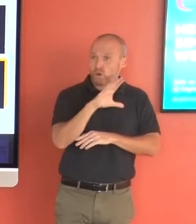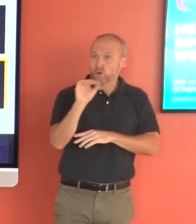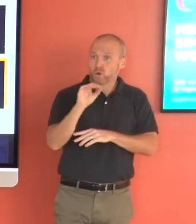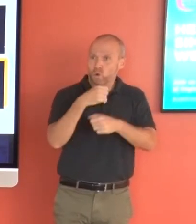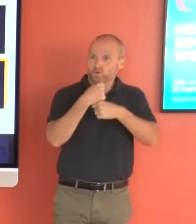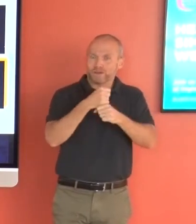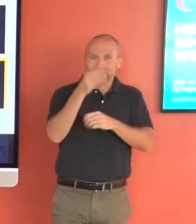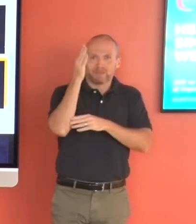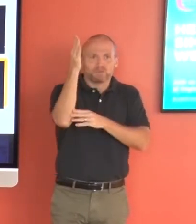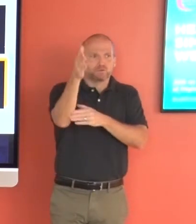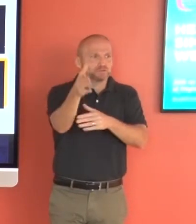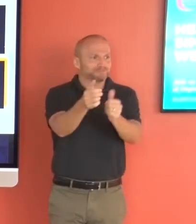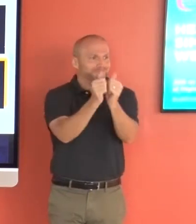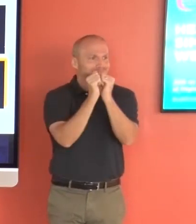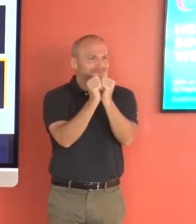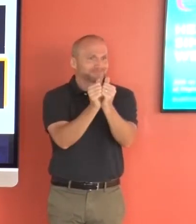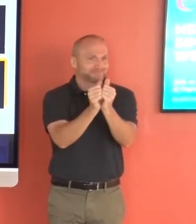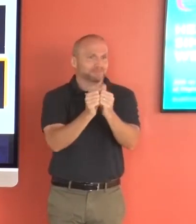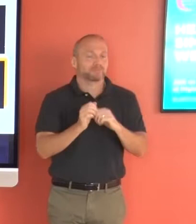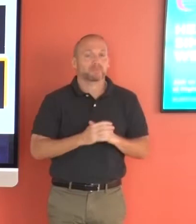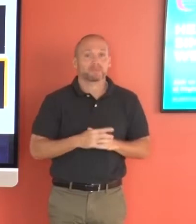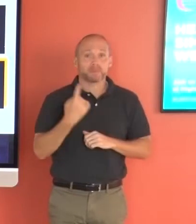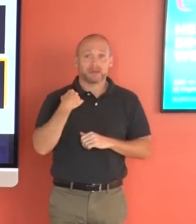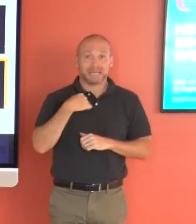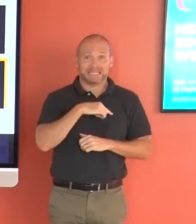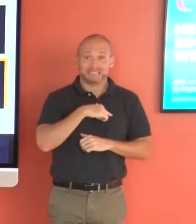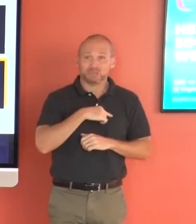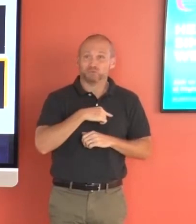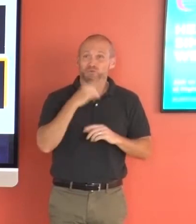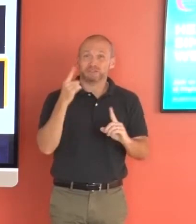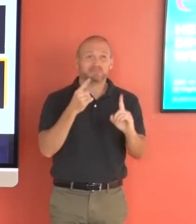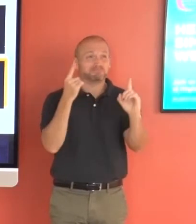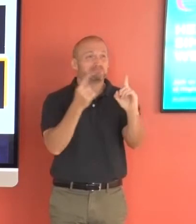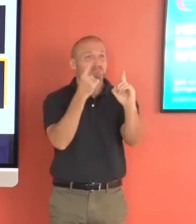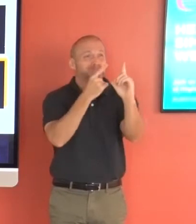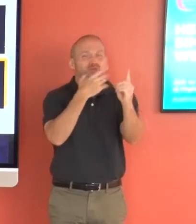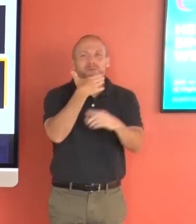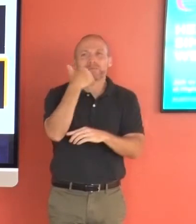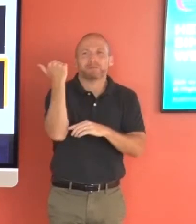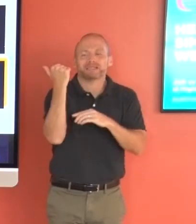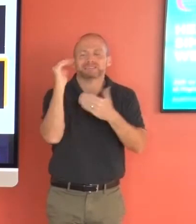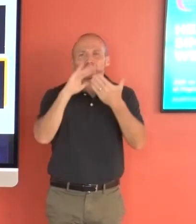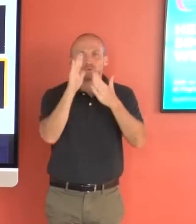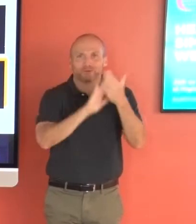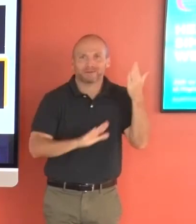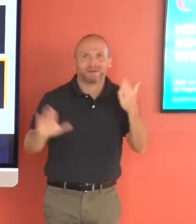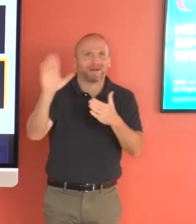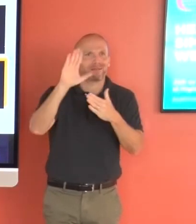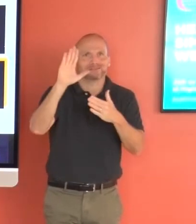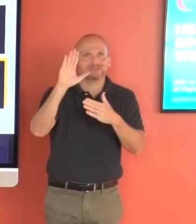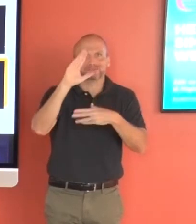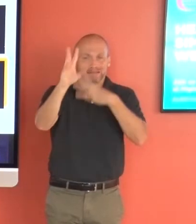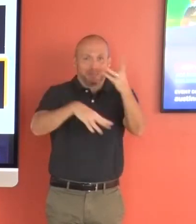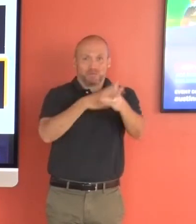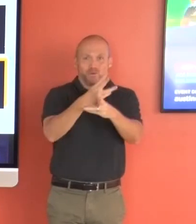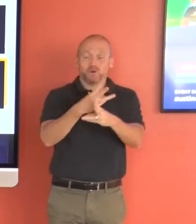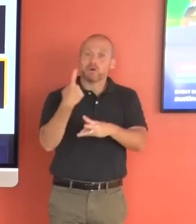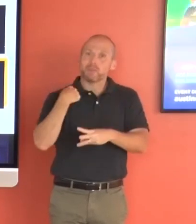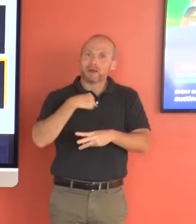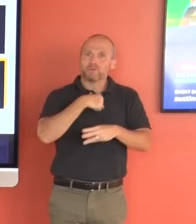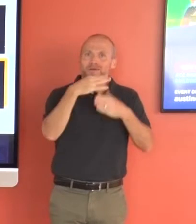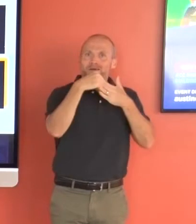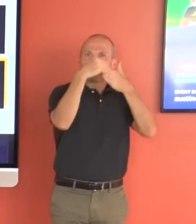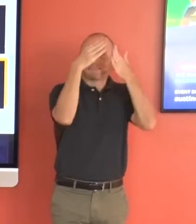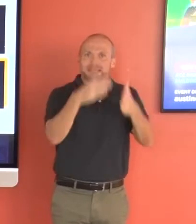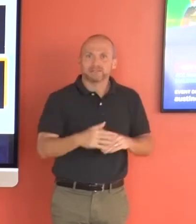make sure that as we strive to be the best community college in the galaxy, that we're a leader, that we're an